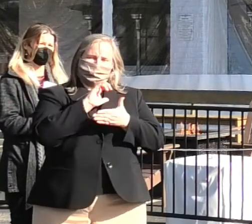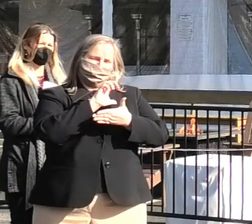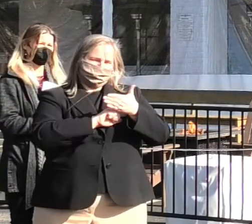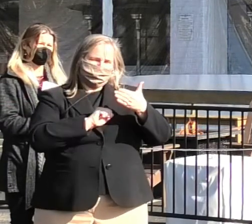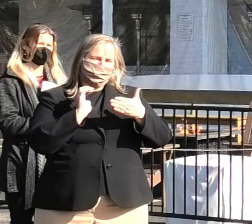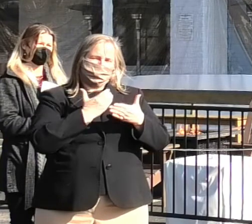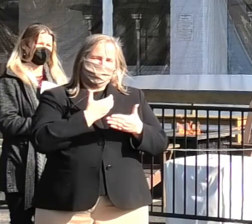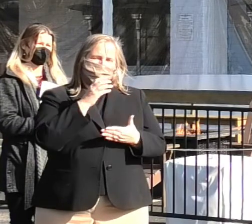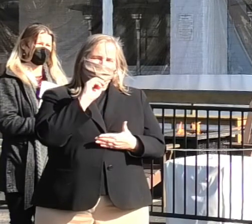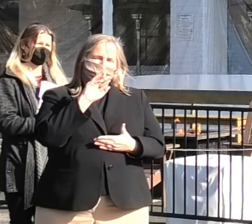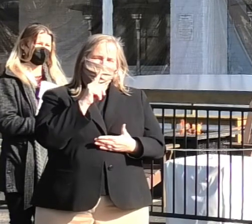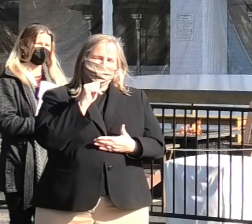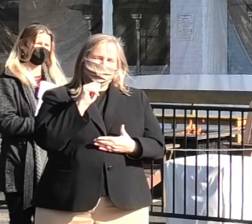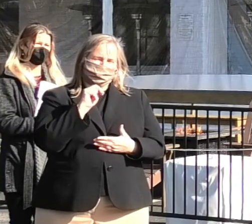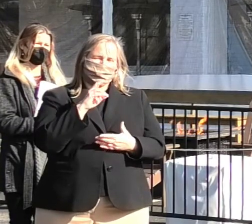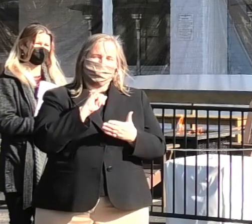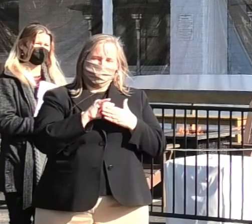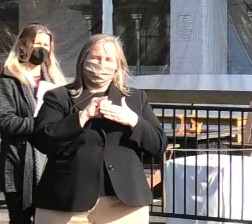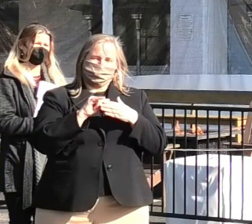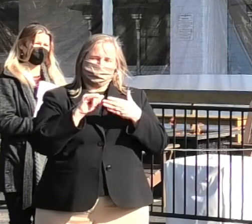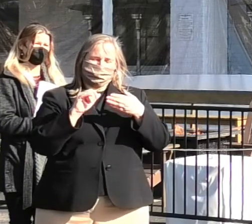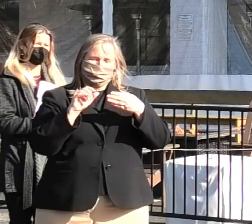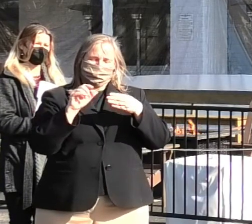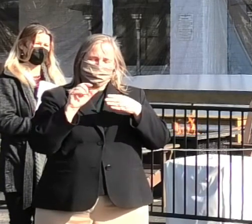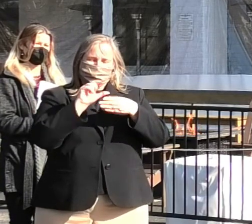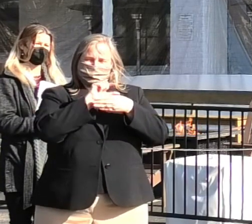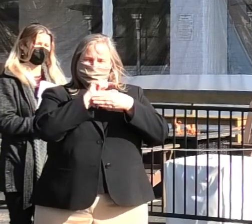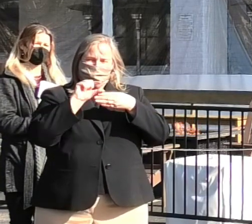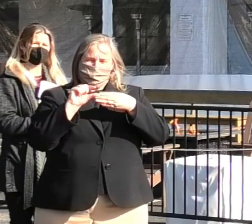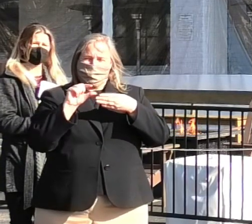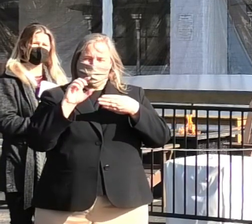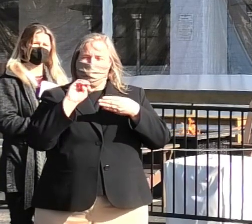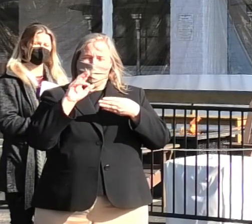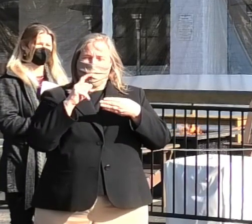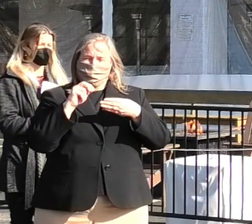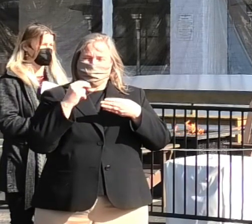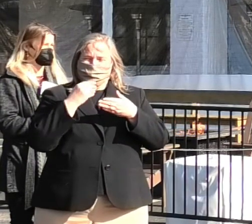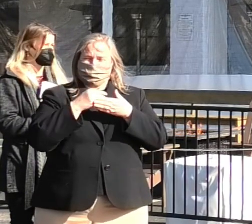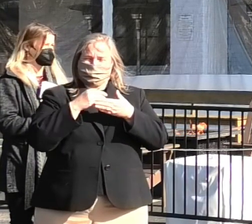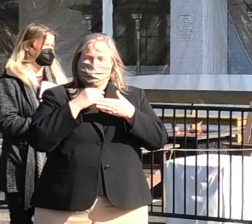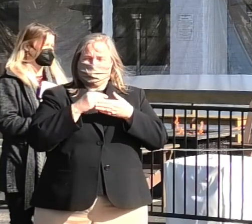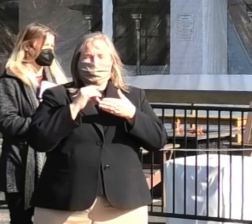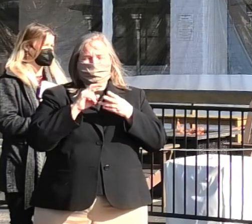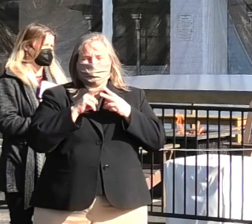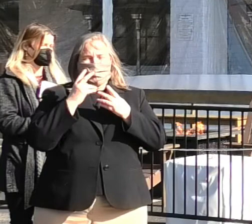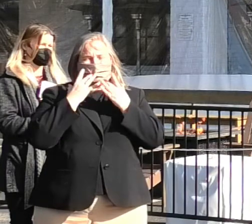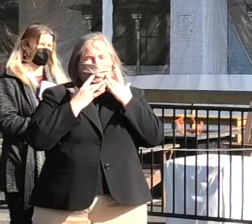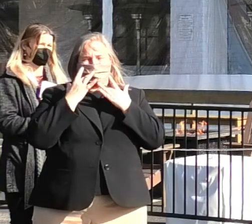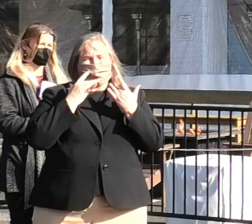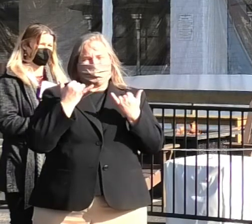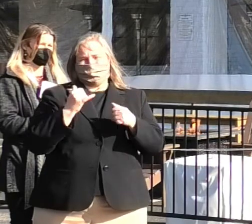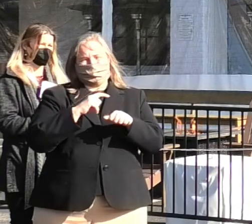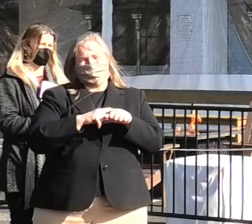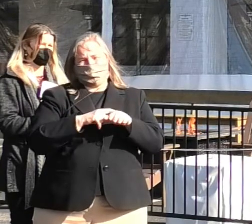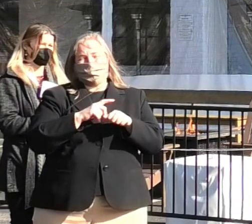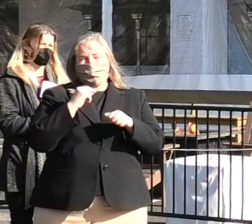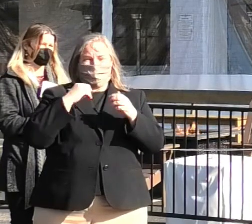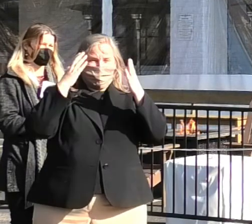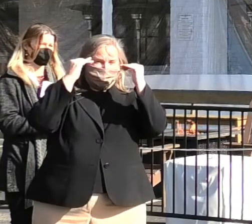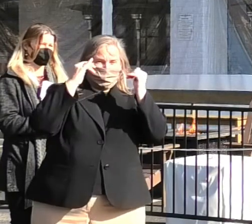margins. And margins are very tight in the restaurant business, as everyone knows, especially at this time. So I hope